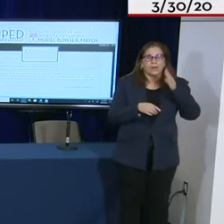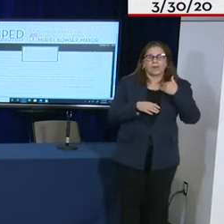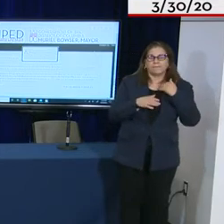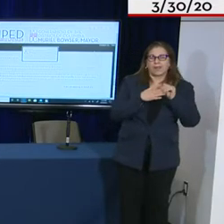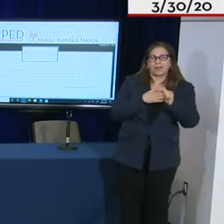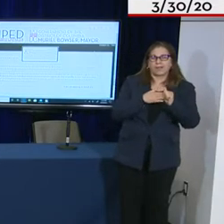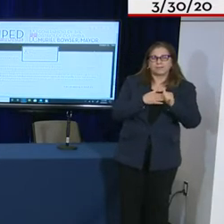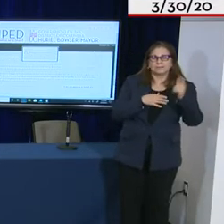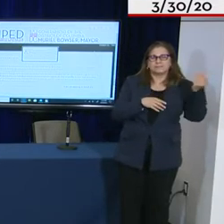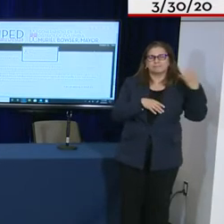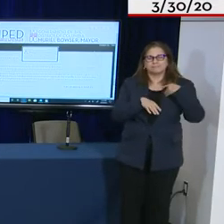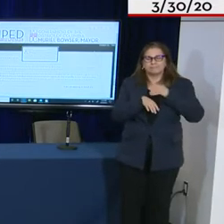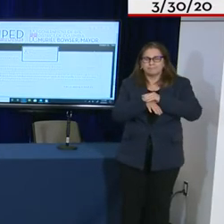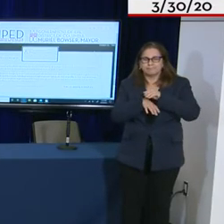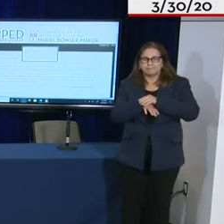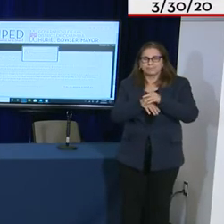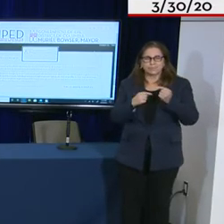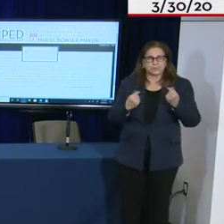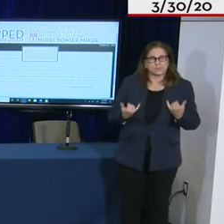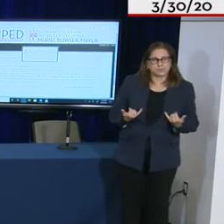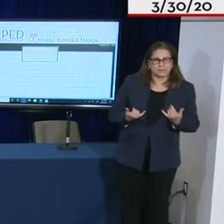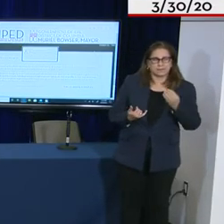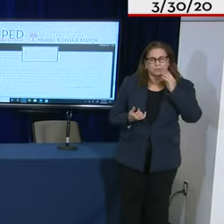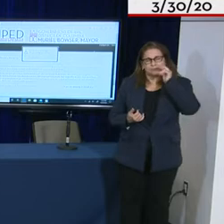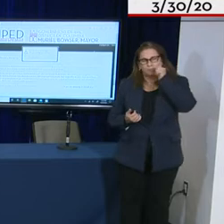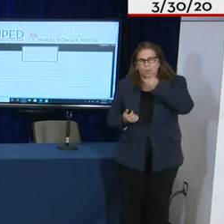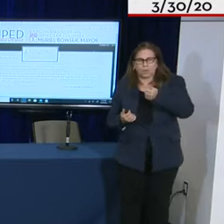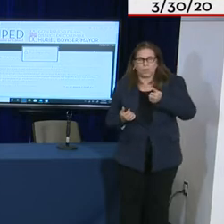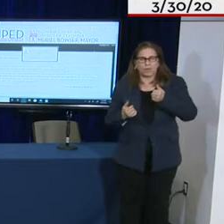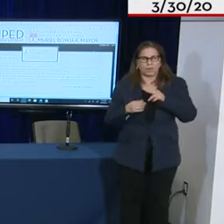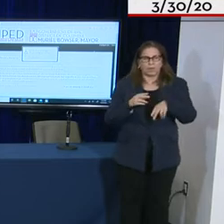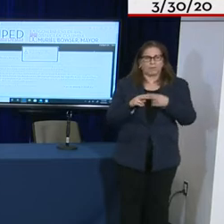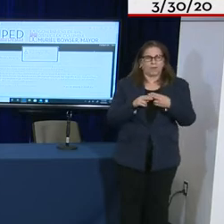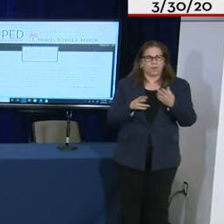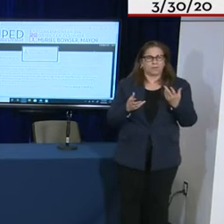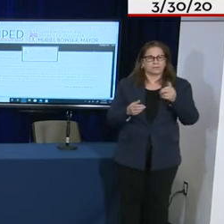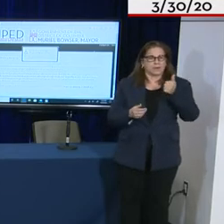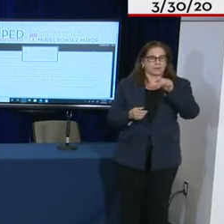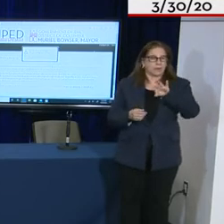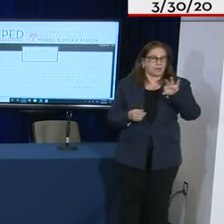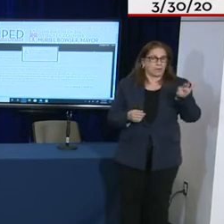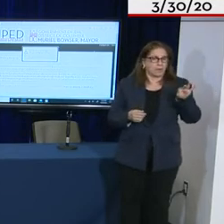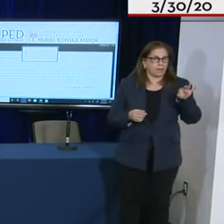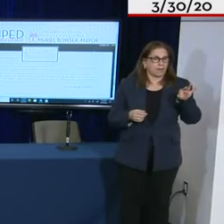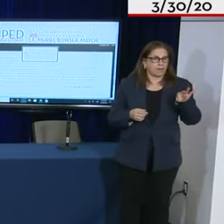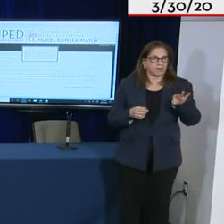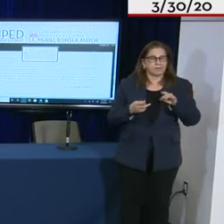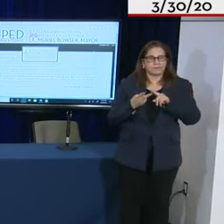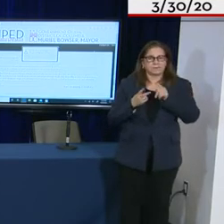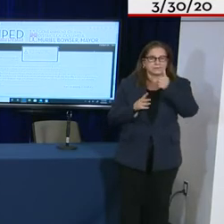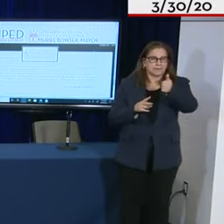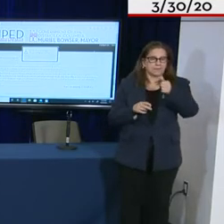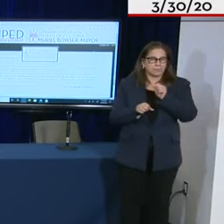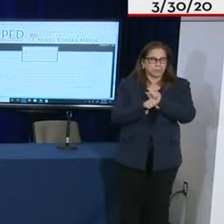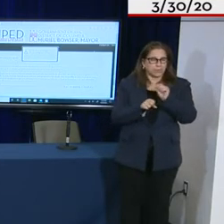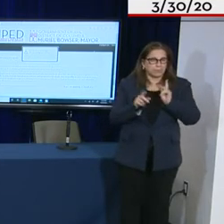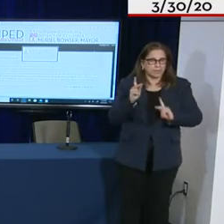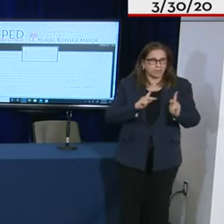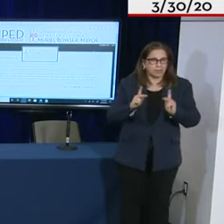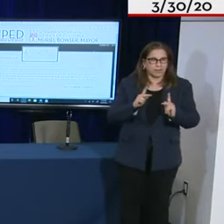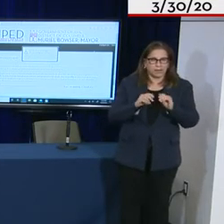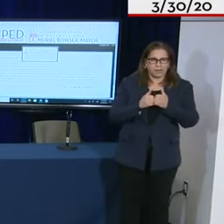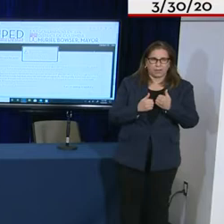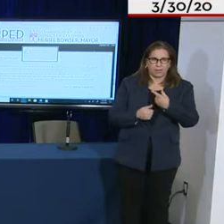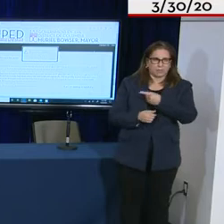tomorrow on how 1099s and self-employed are able to access